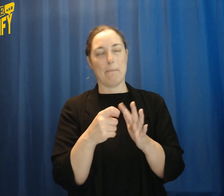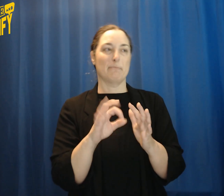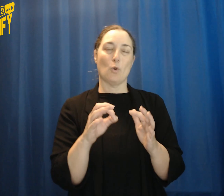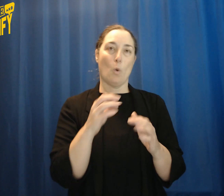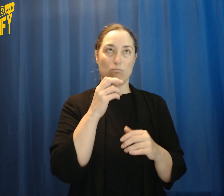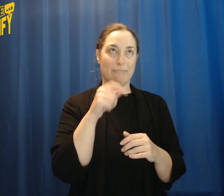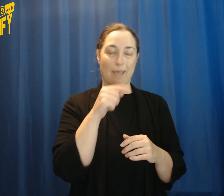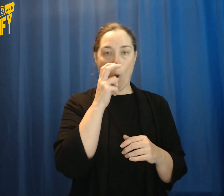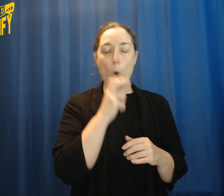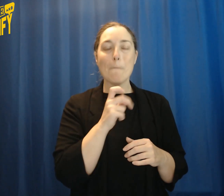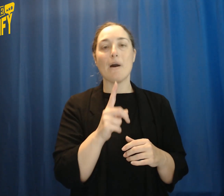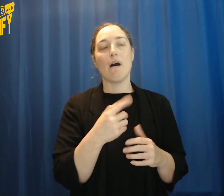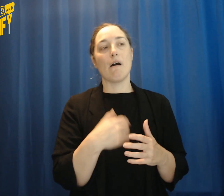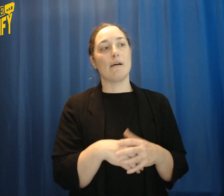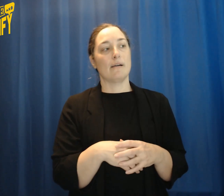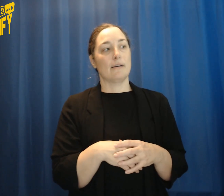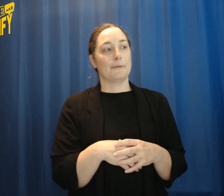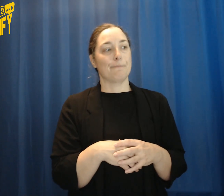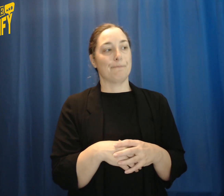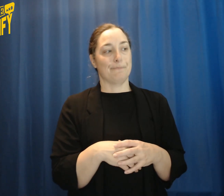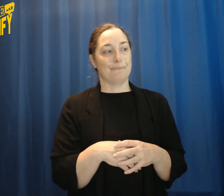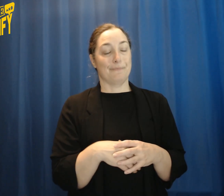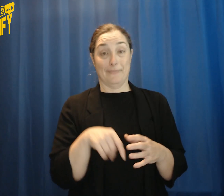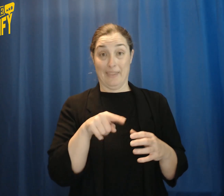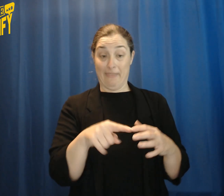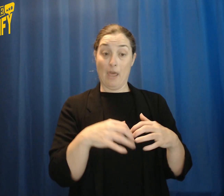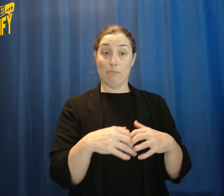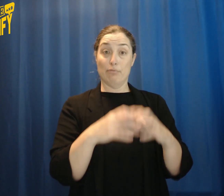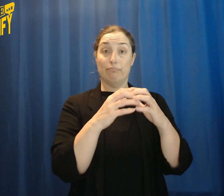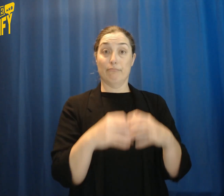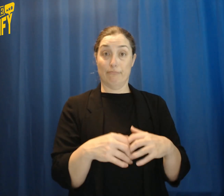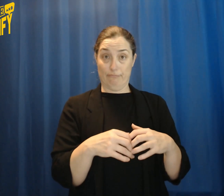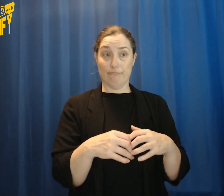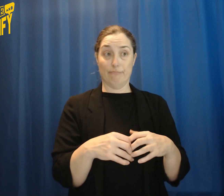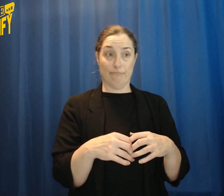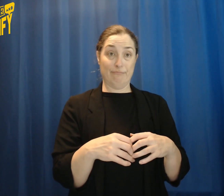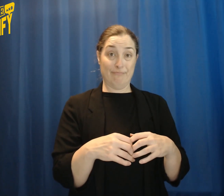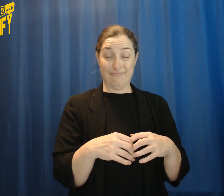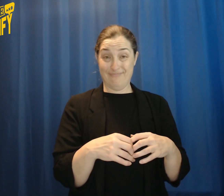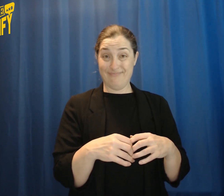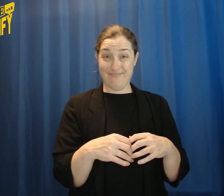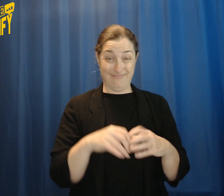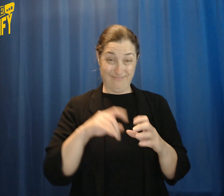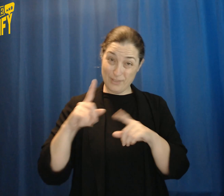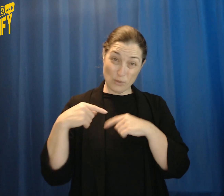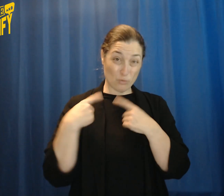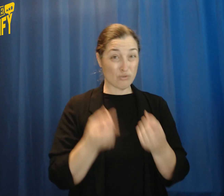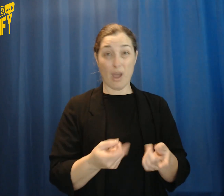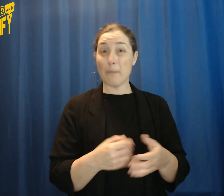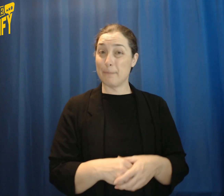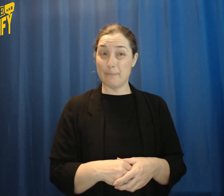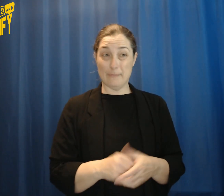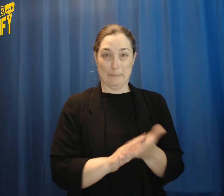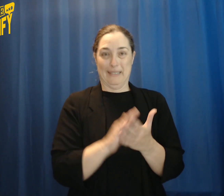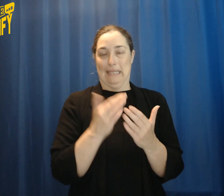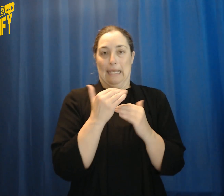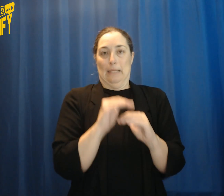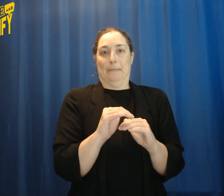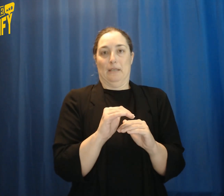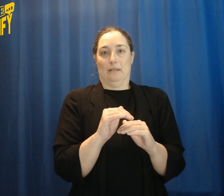of thing, it is old. It's not something that's new, and it limits the amount of people that can actually see the